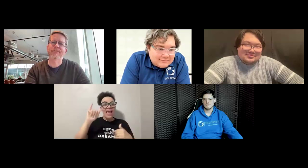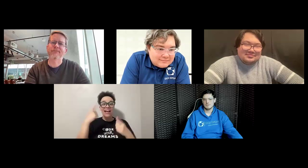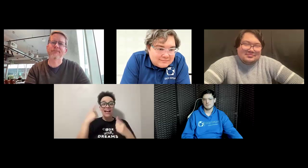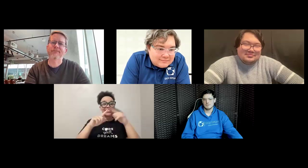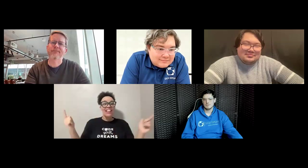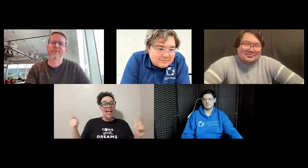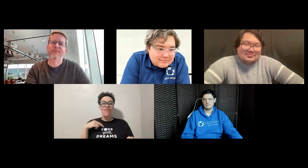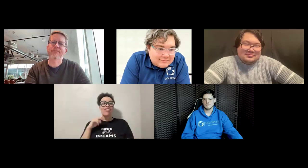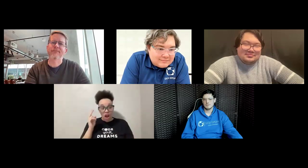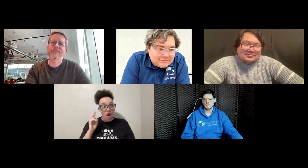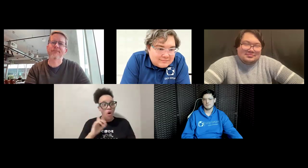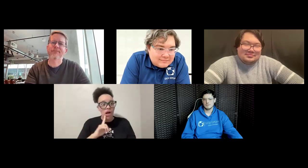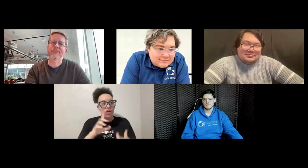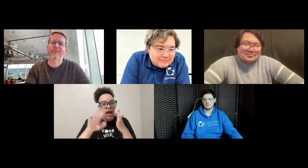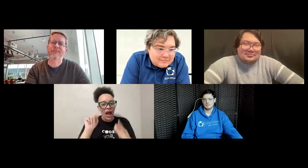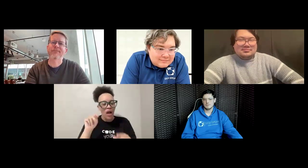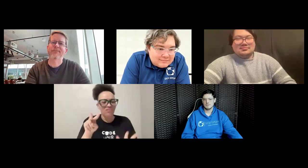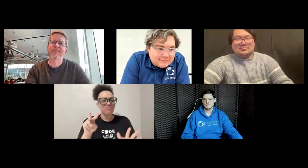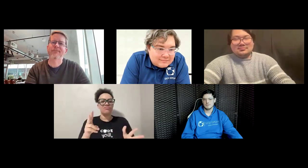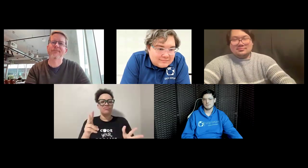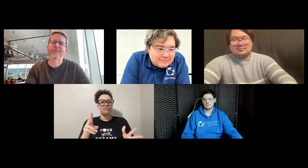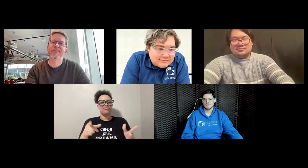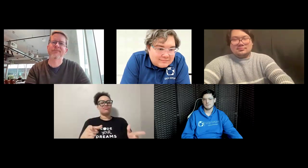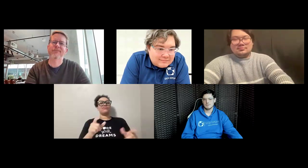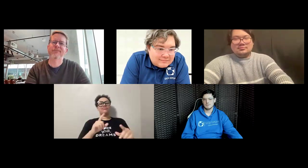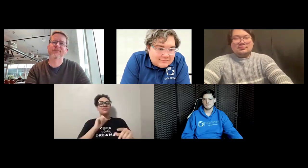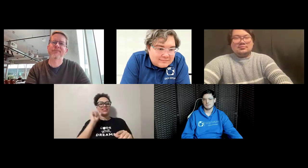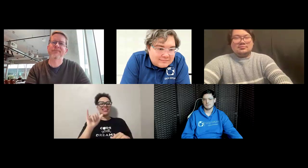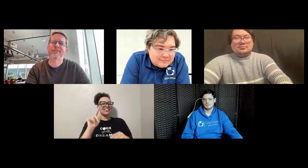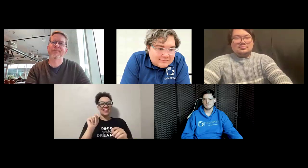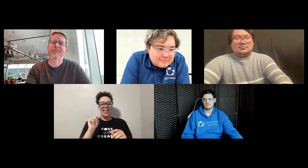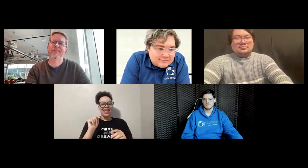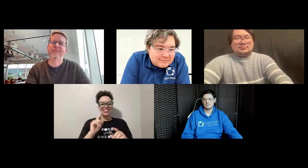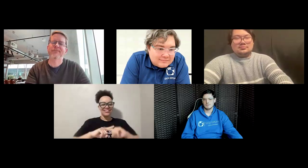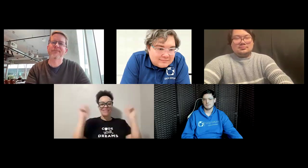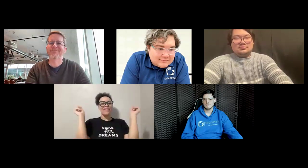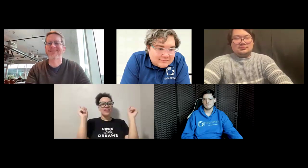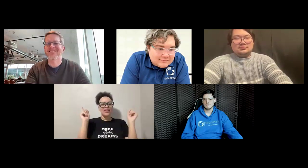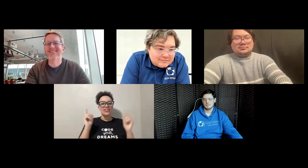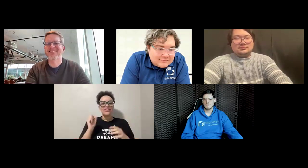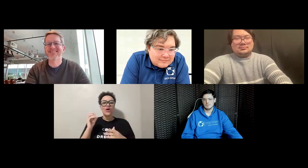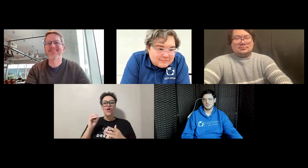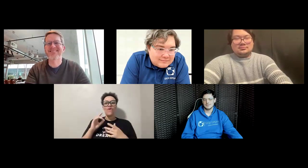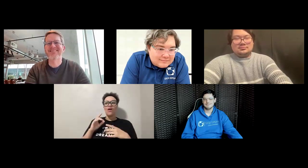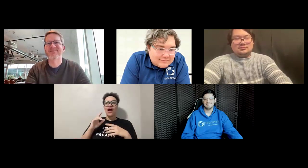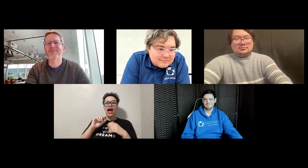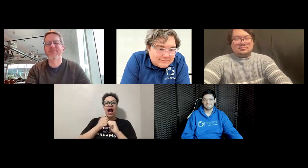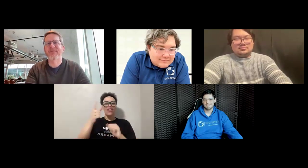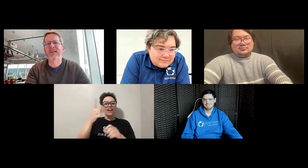lot of companies out there, they're saying, oh yeah, we have AI sign language, and like I go to check it out and that's not at all